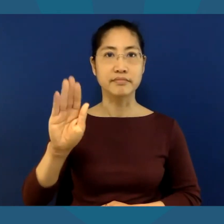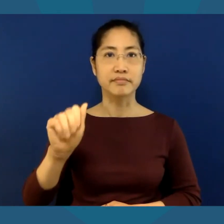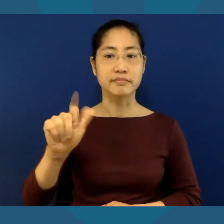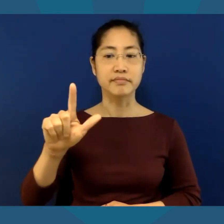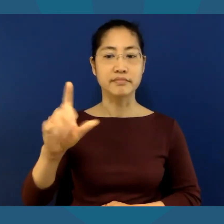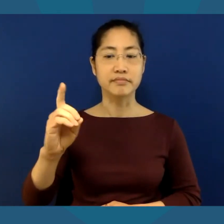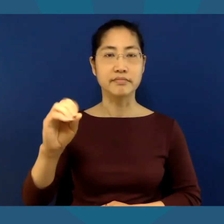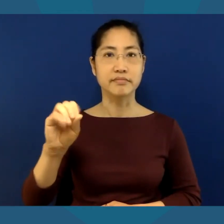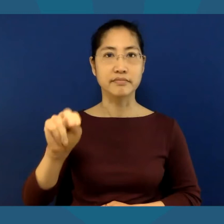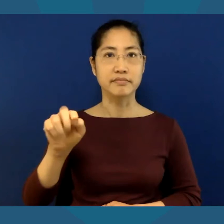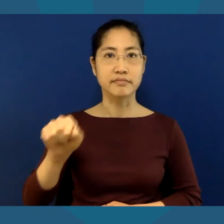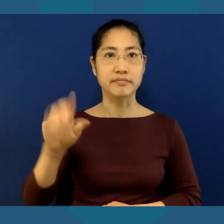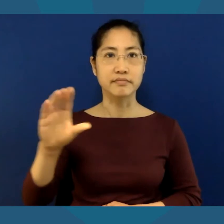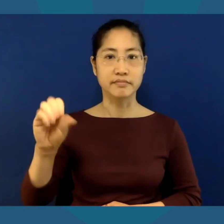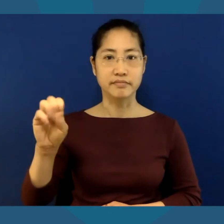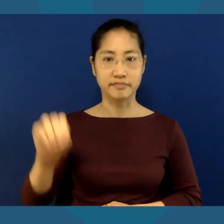www.votegabaldon.com.